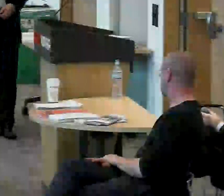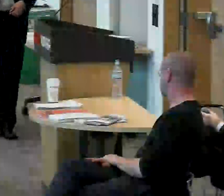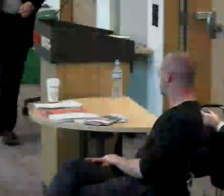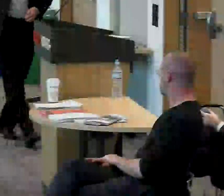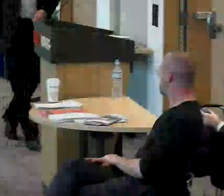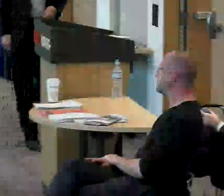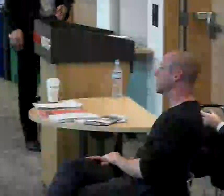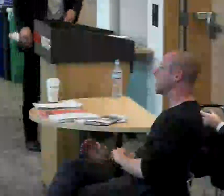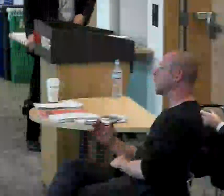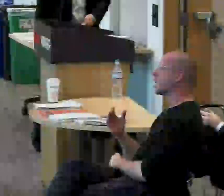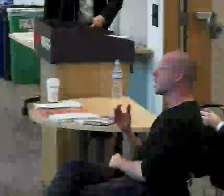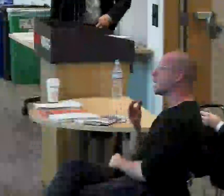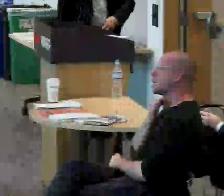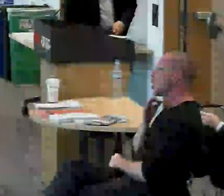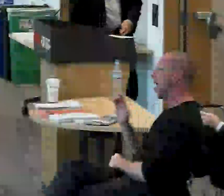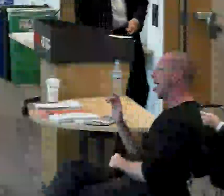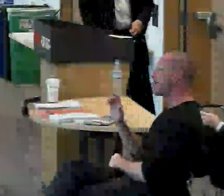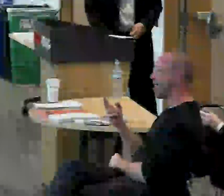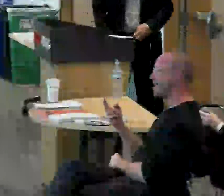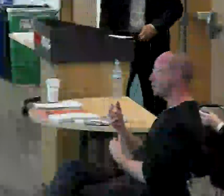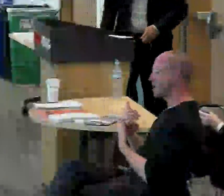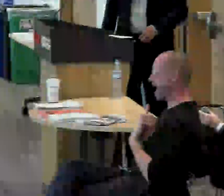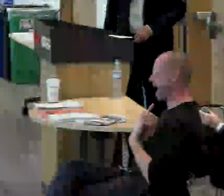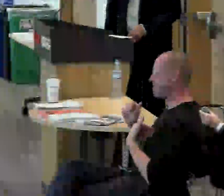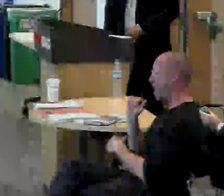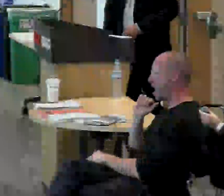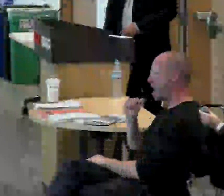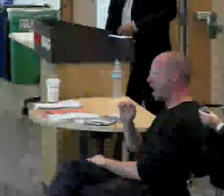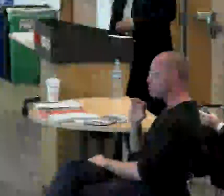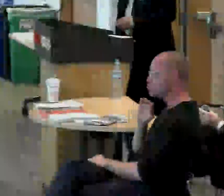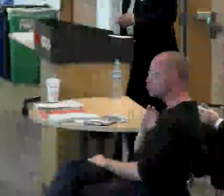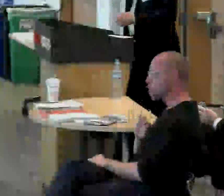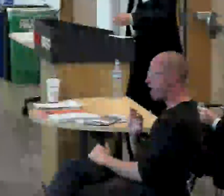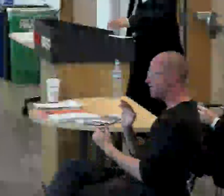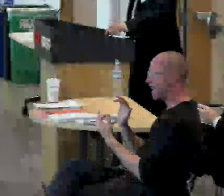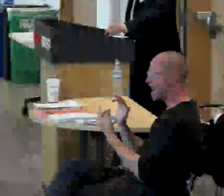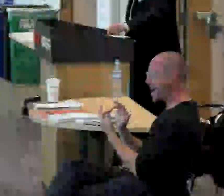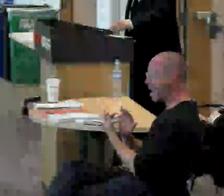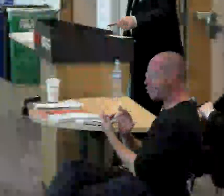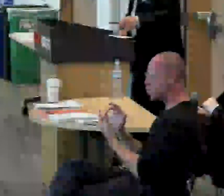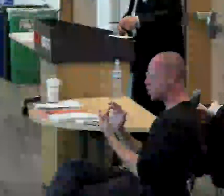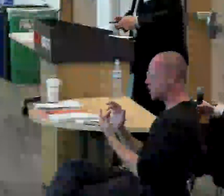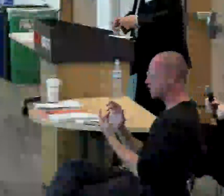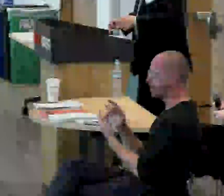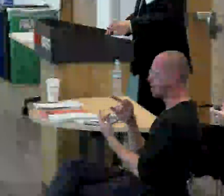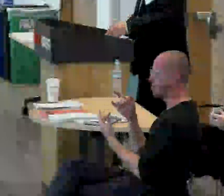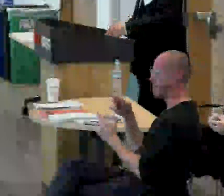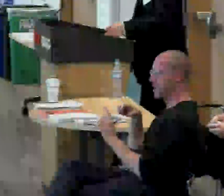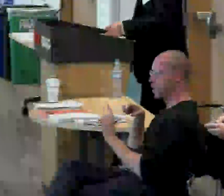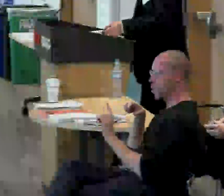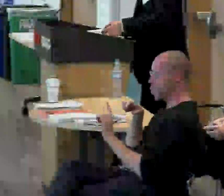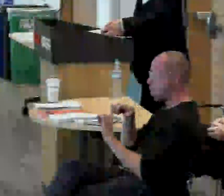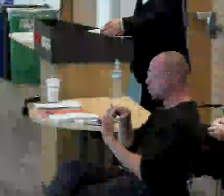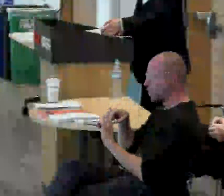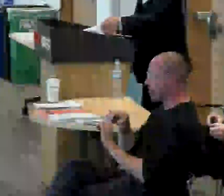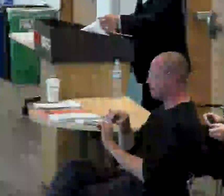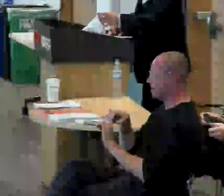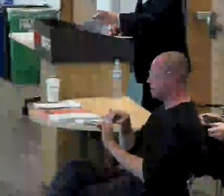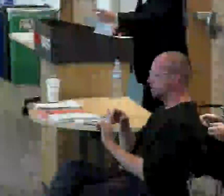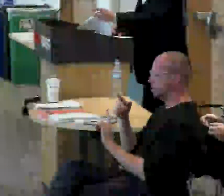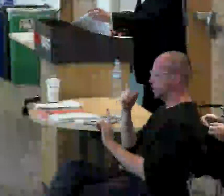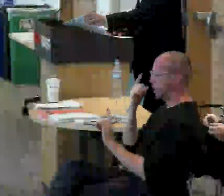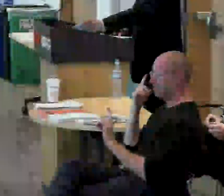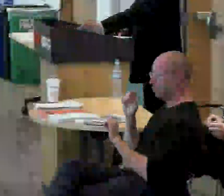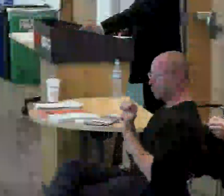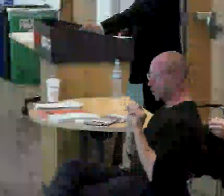Does the Lighthouse have a nonprofit network that they would work with to